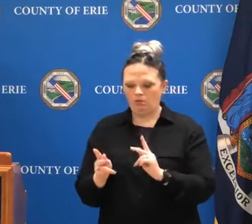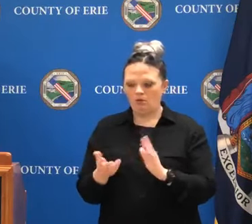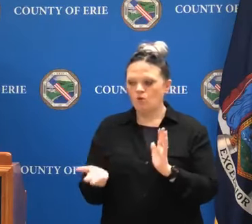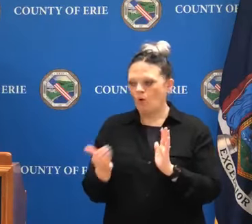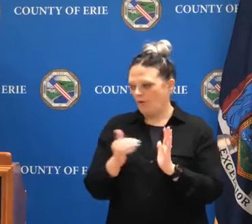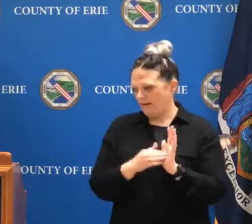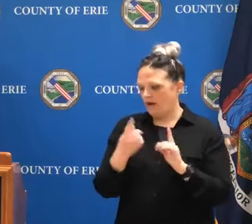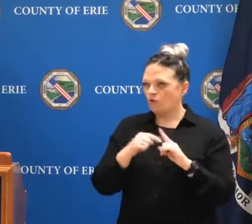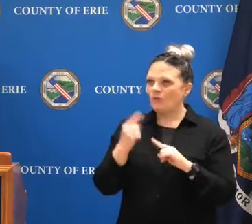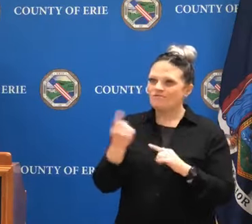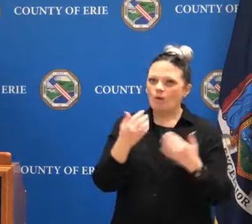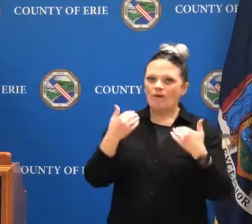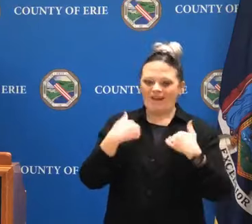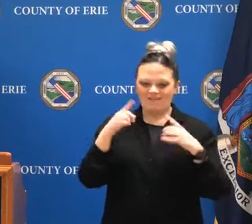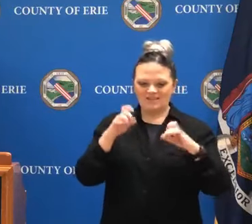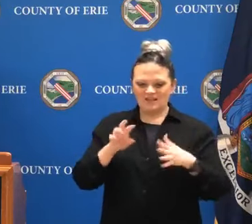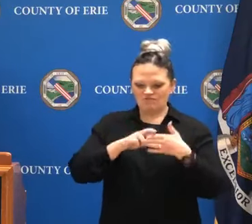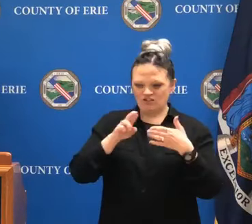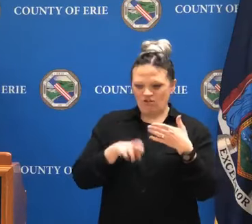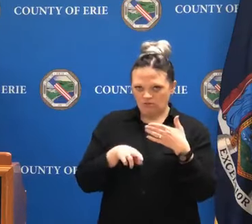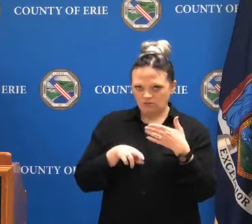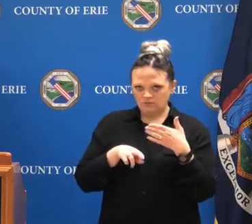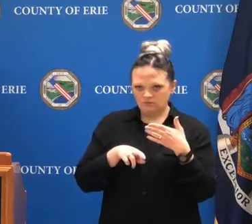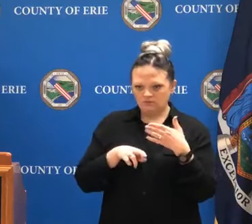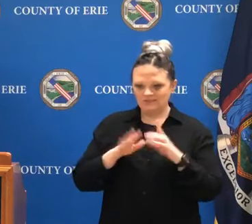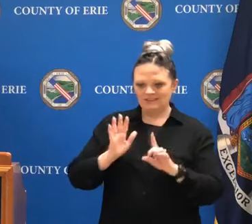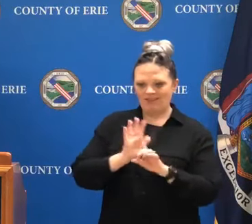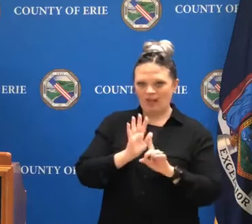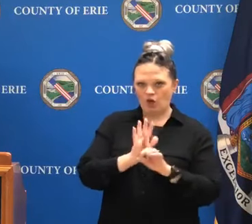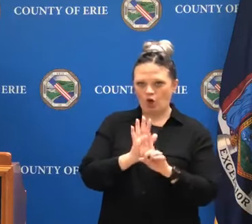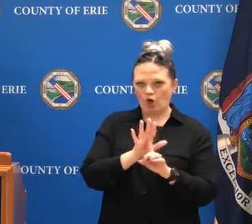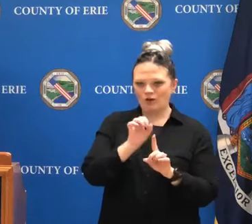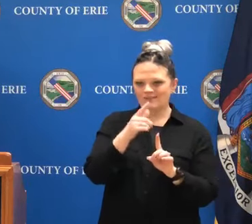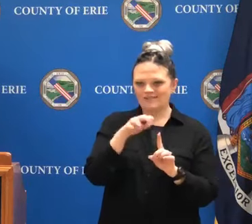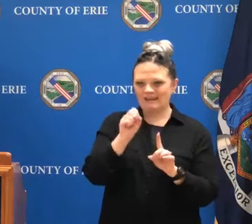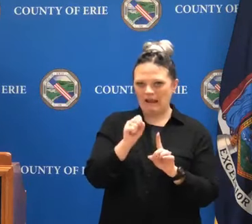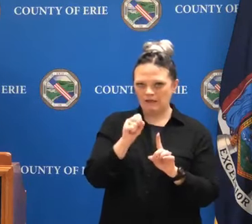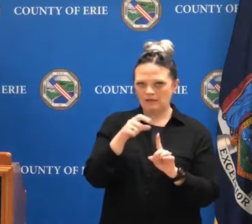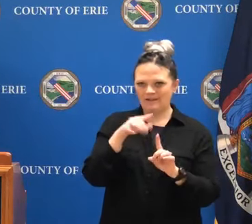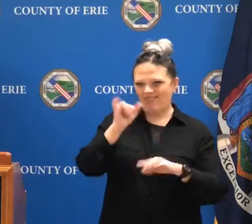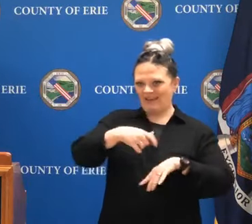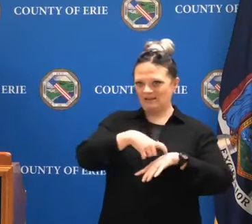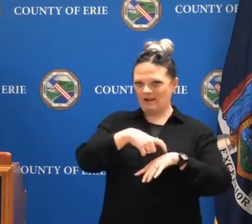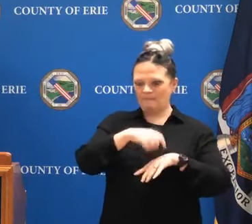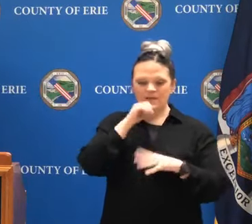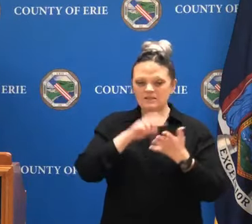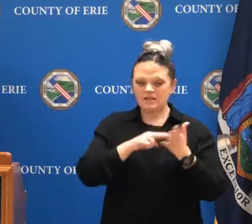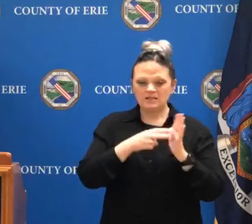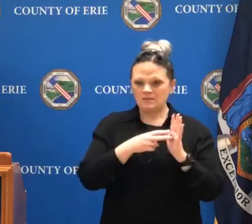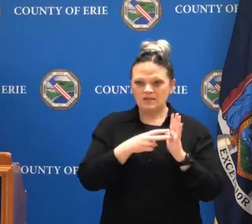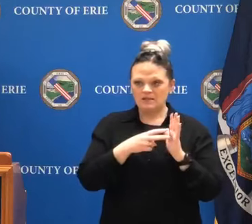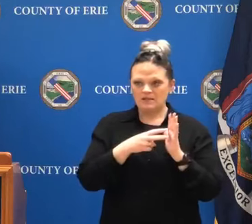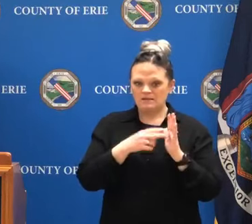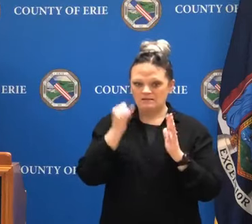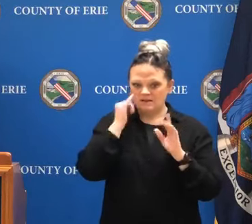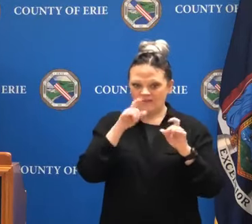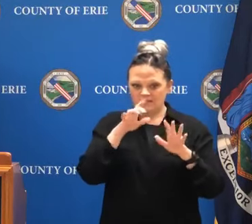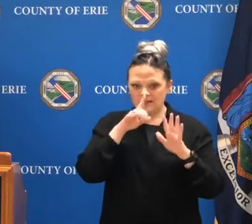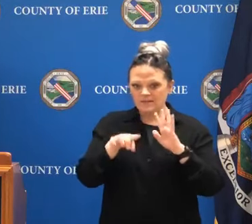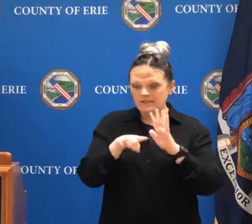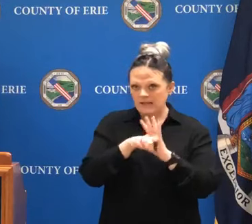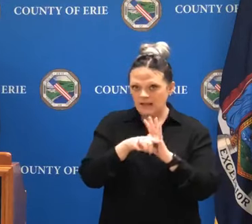somebody has a test result, it's what their status is at that point in time. It doesn't mean that they will remain, if their test is